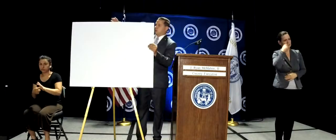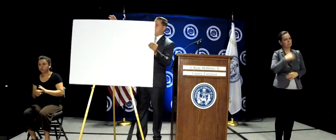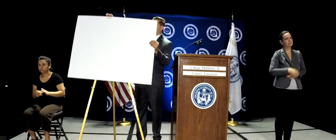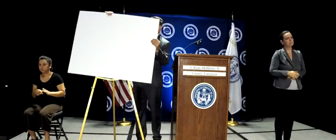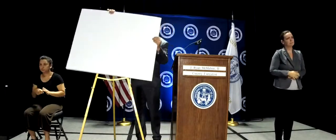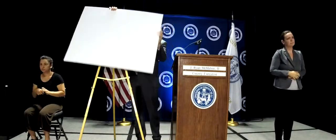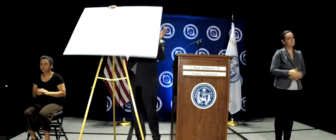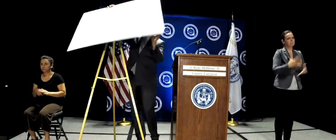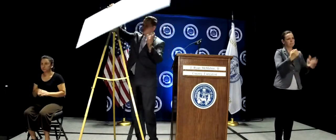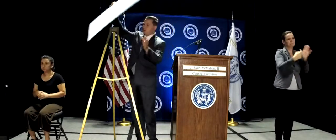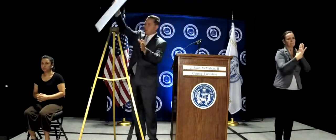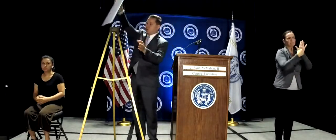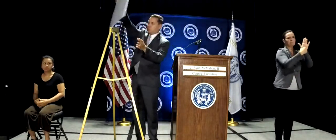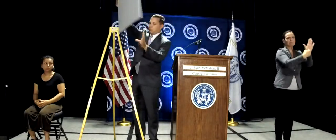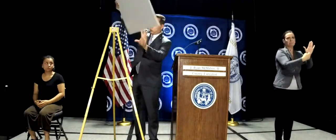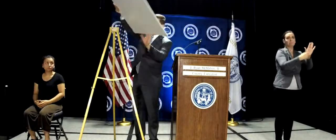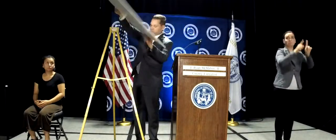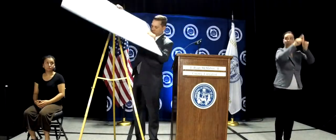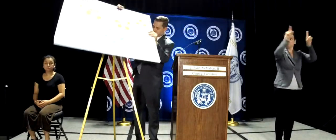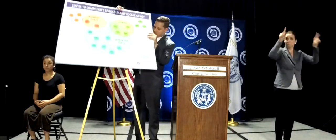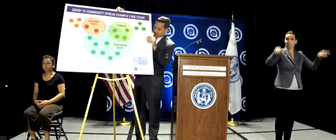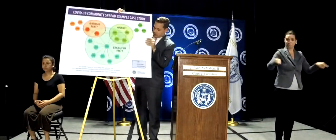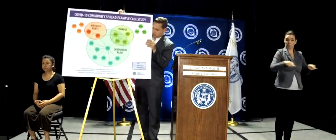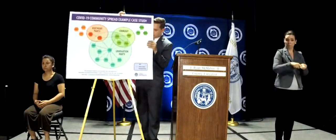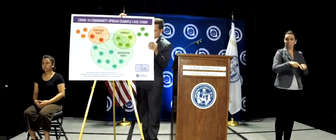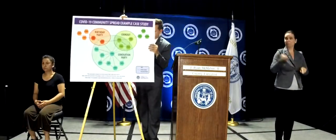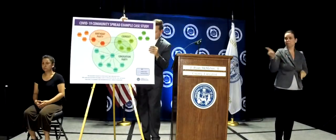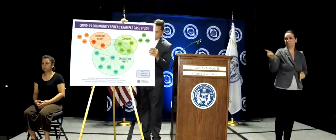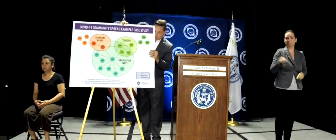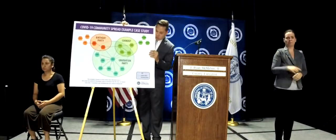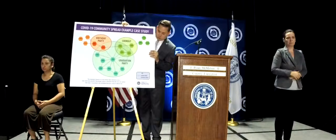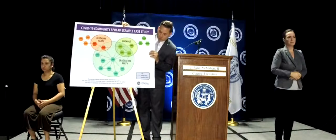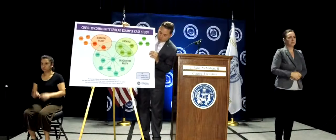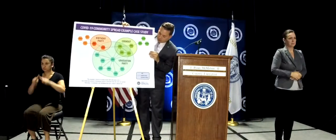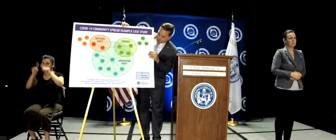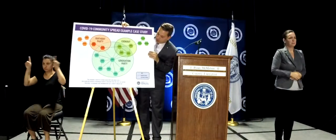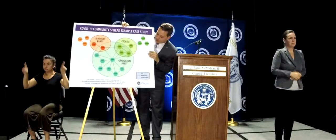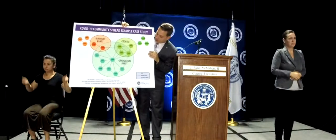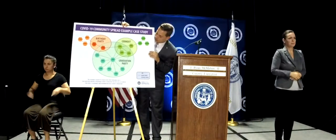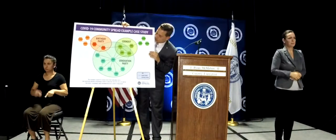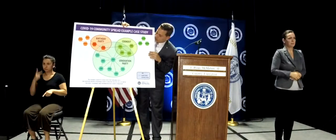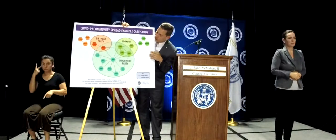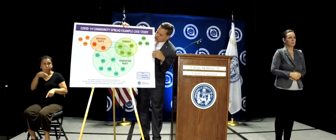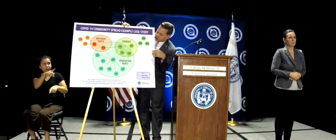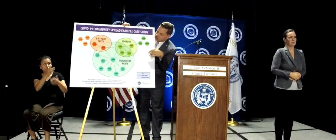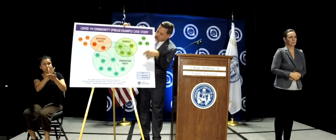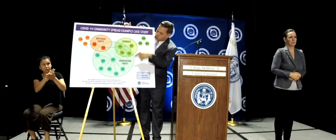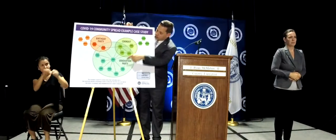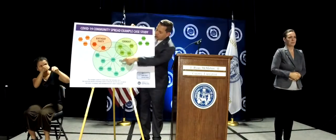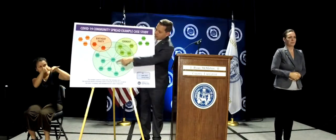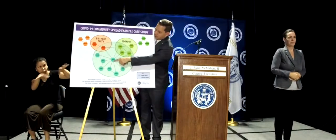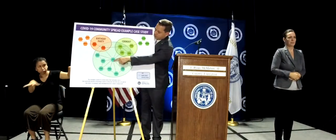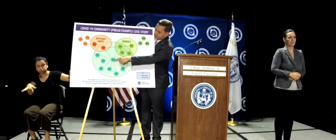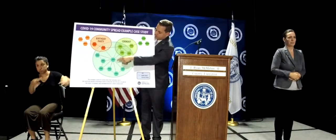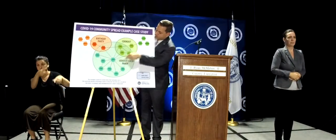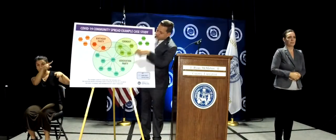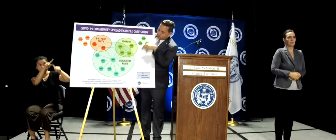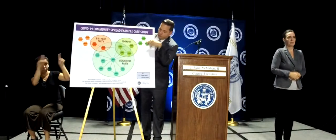this looks like. So, as you can see with this, it just takes one